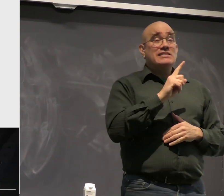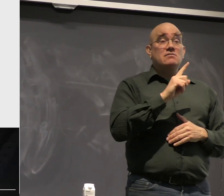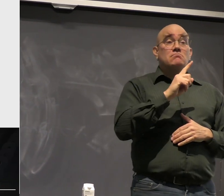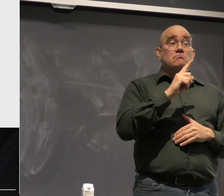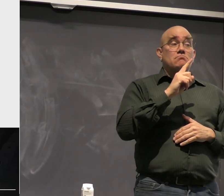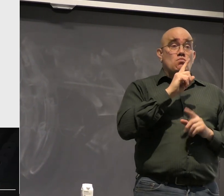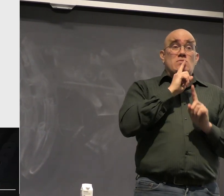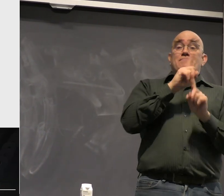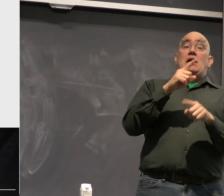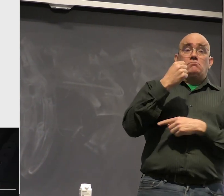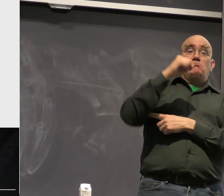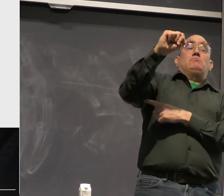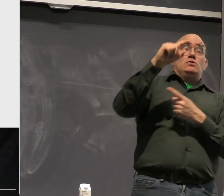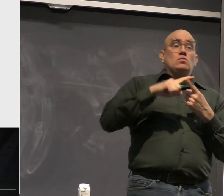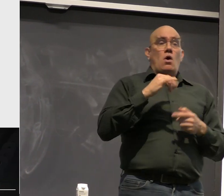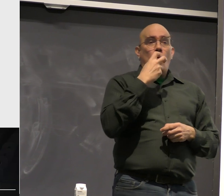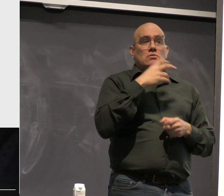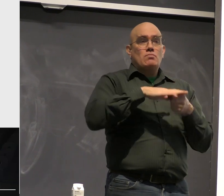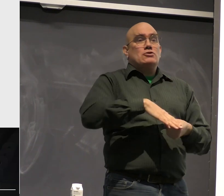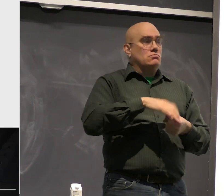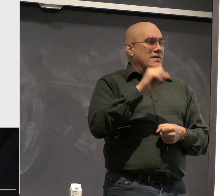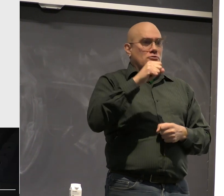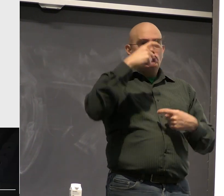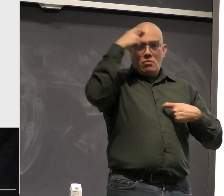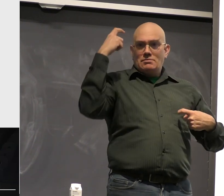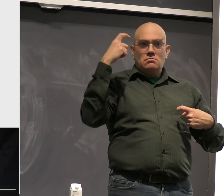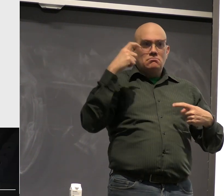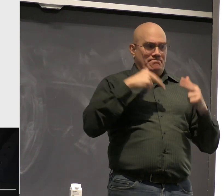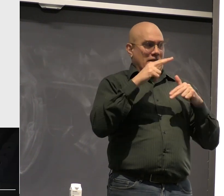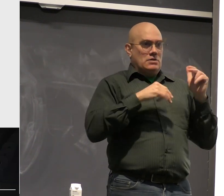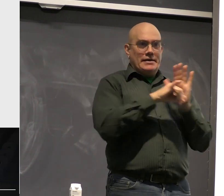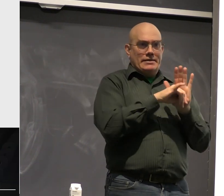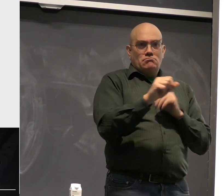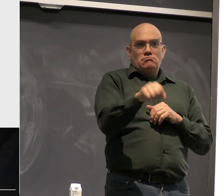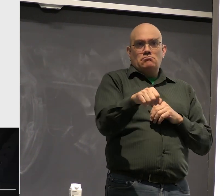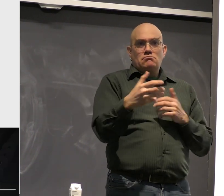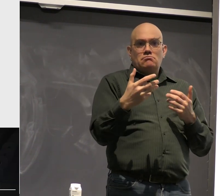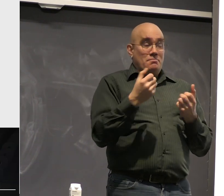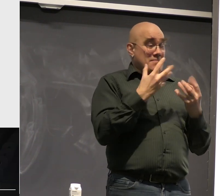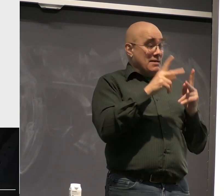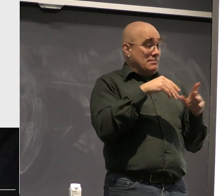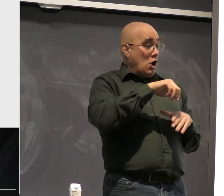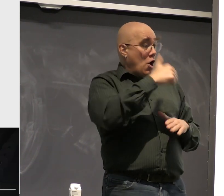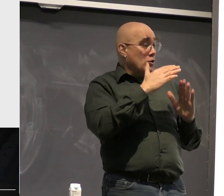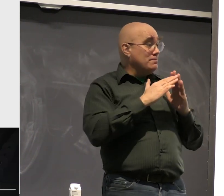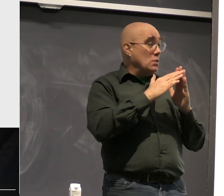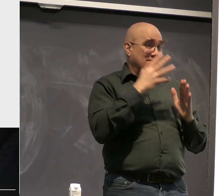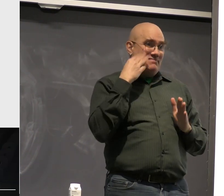language being important for deaf people, and trying to reject oralism, that is a traumatic identity building experience. And for people